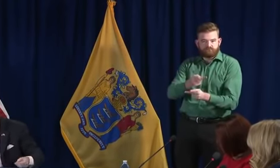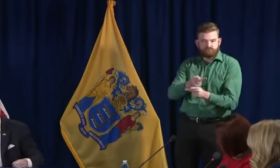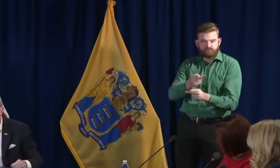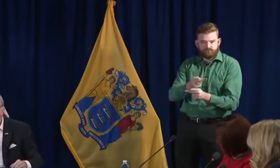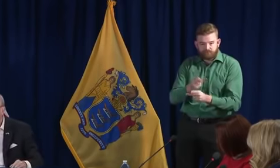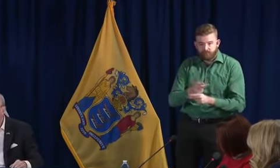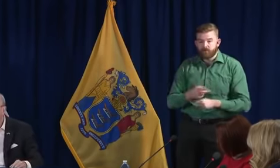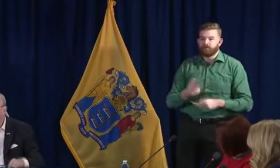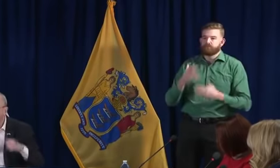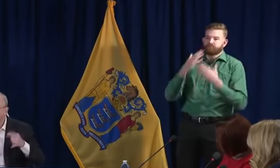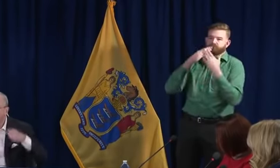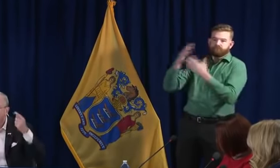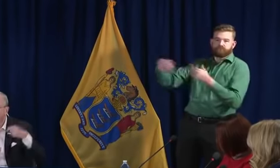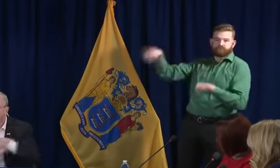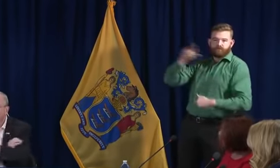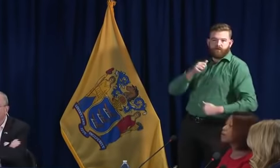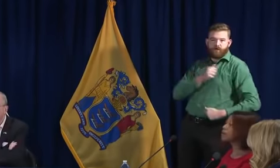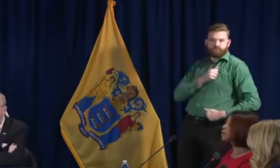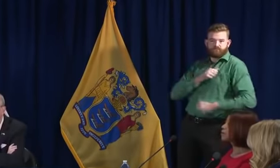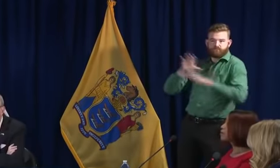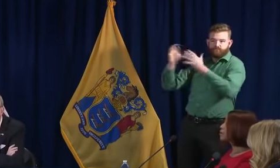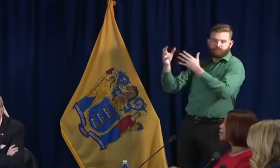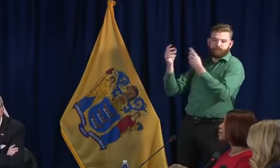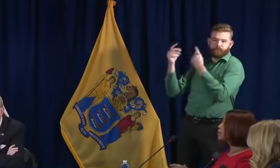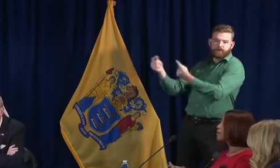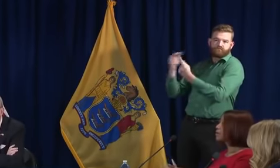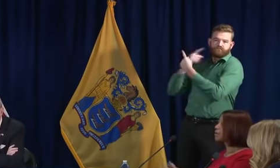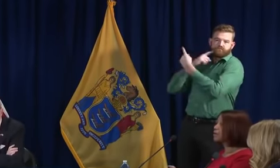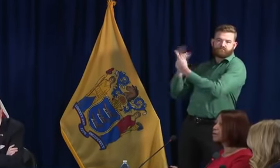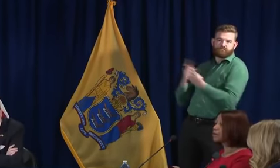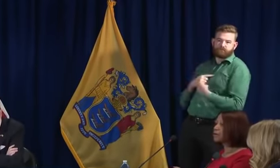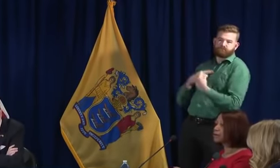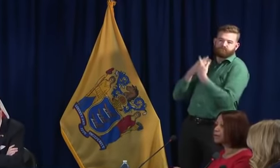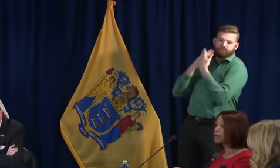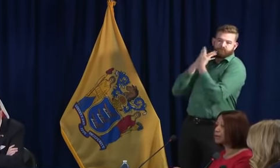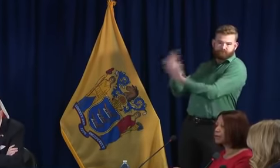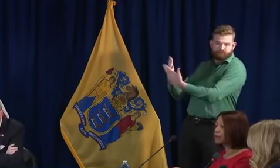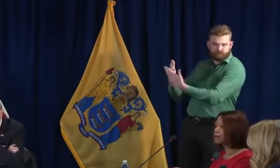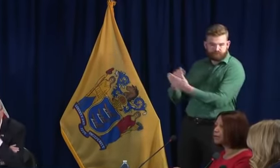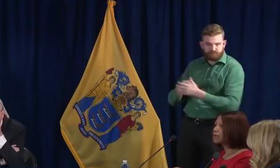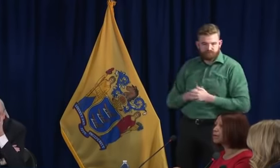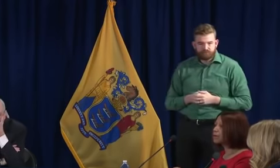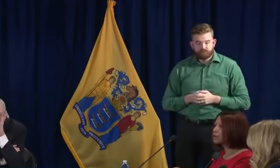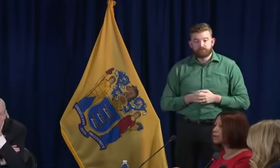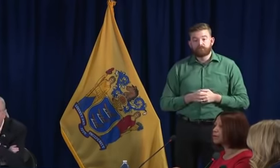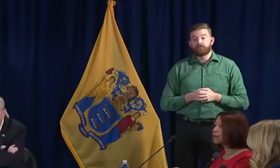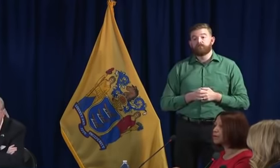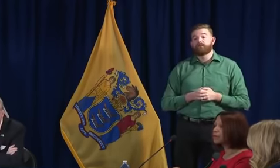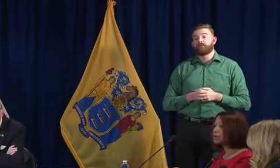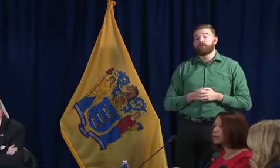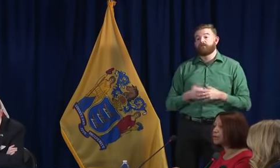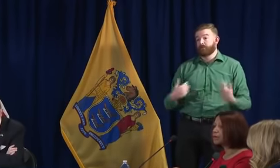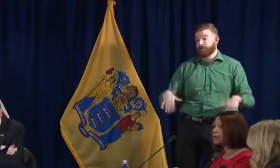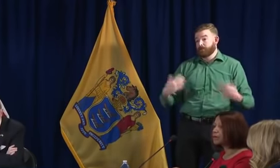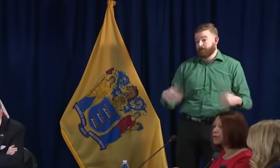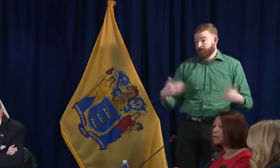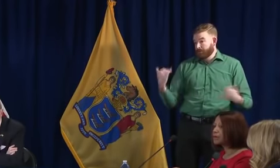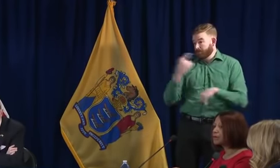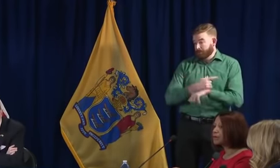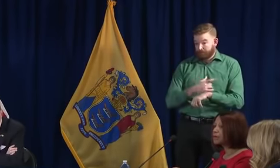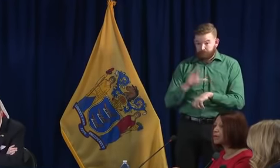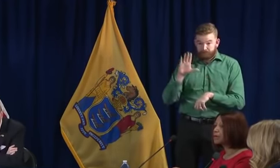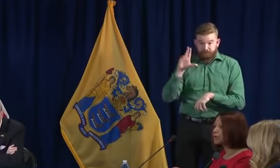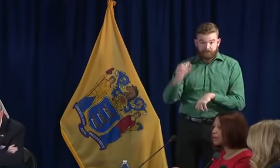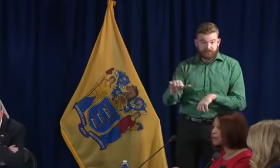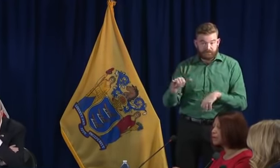request. It has been and will continue to be a busy day. In addition to speaking with the